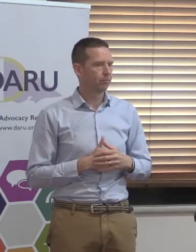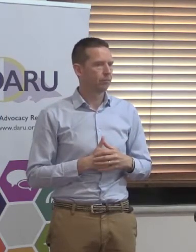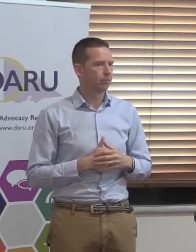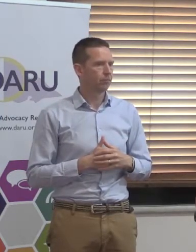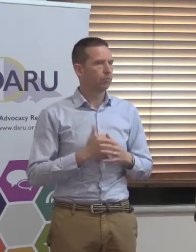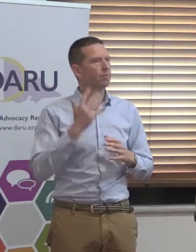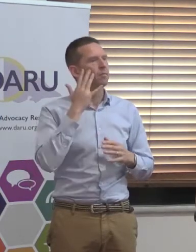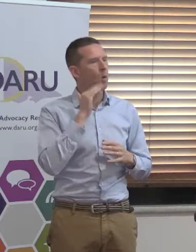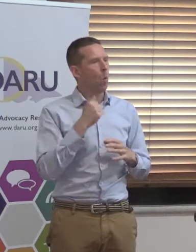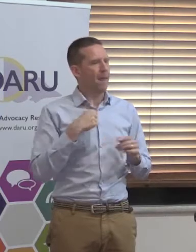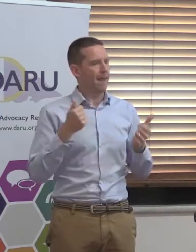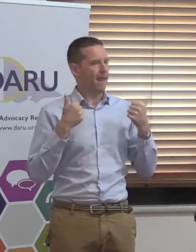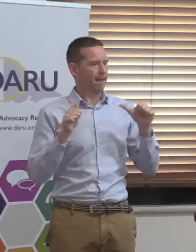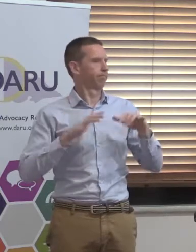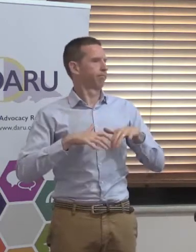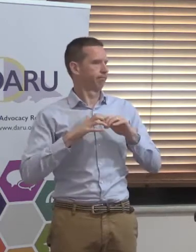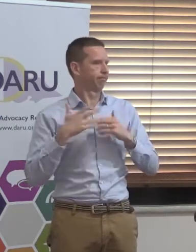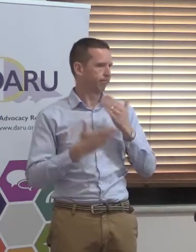managed to get it up and running.